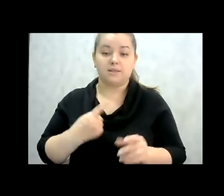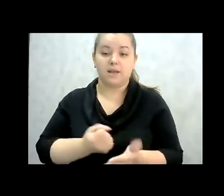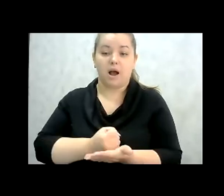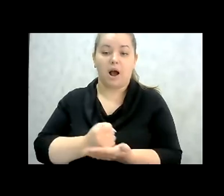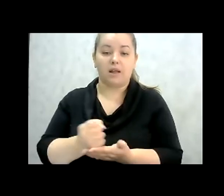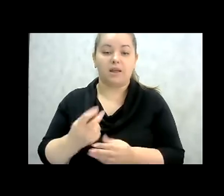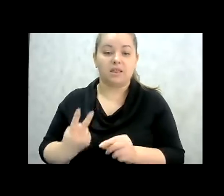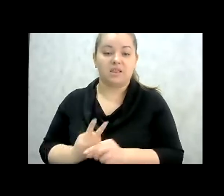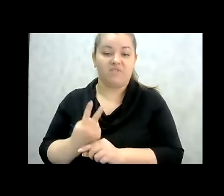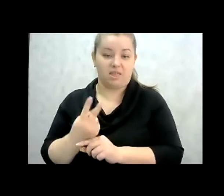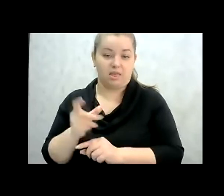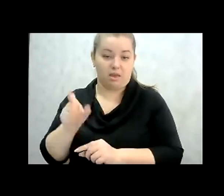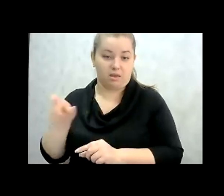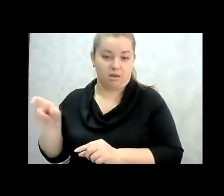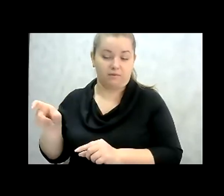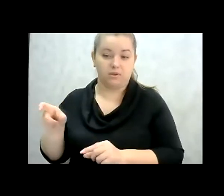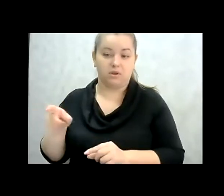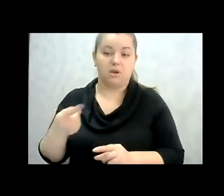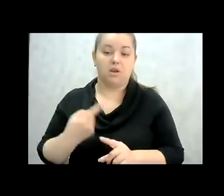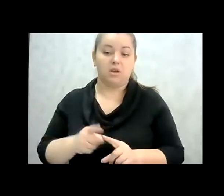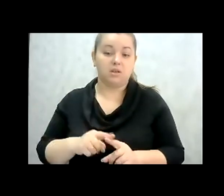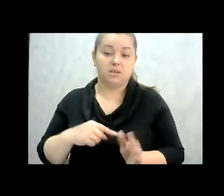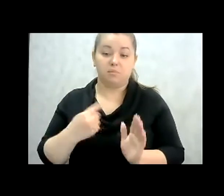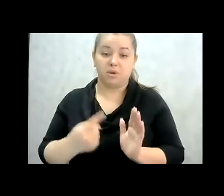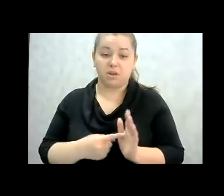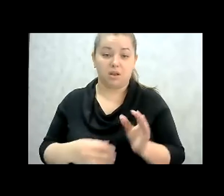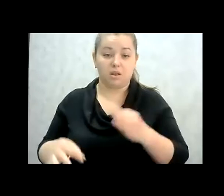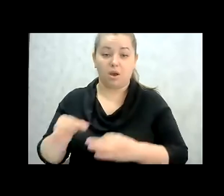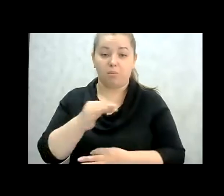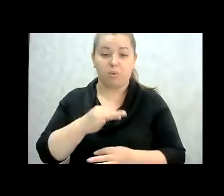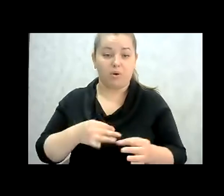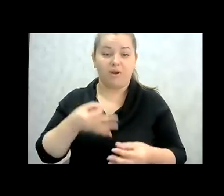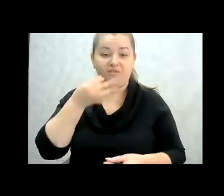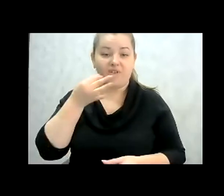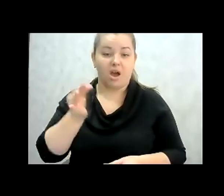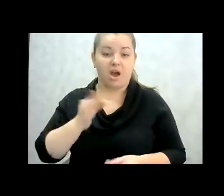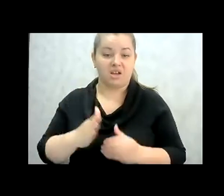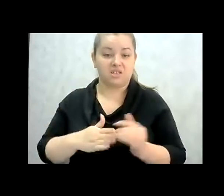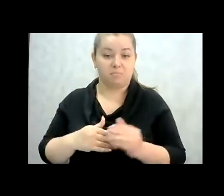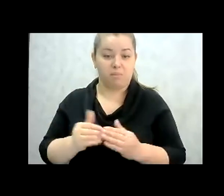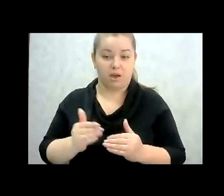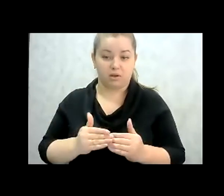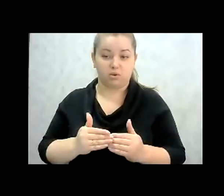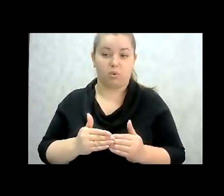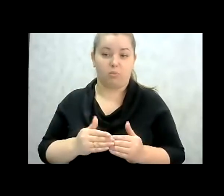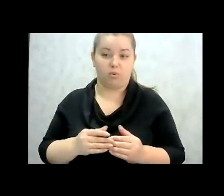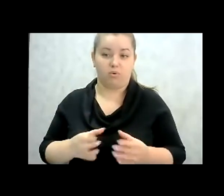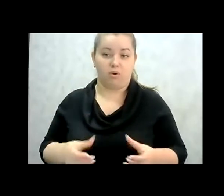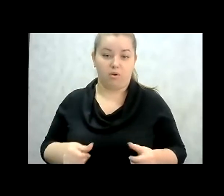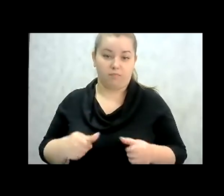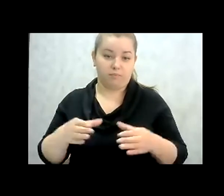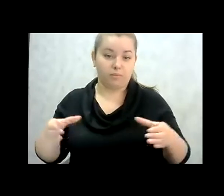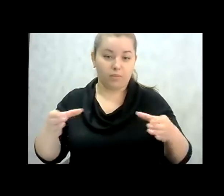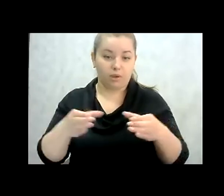that of the so-called twin candidates or replica candidates. And I'm